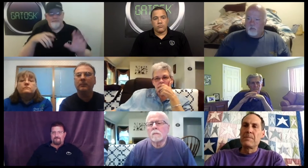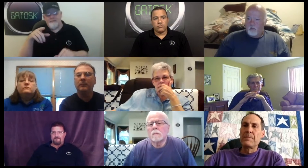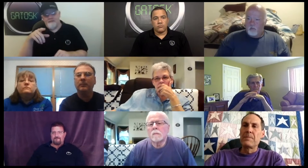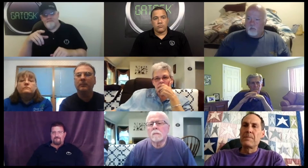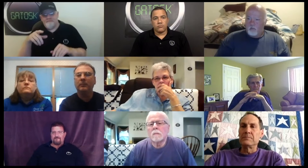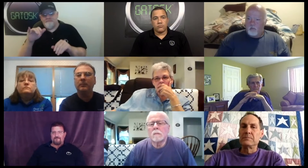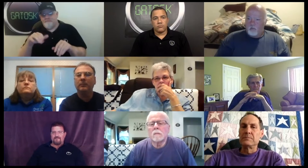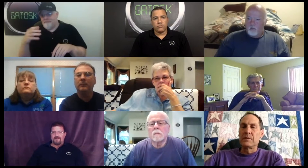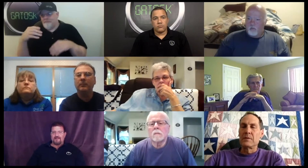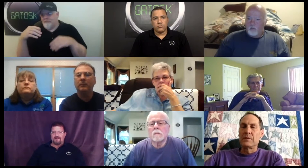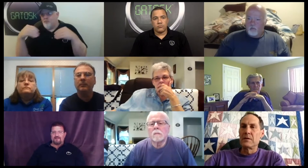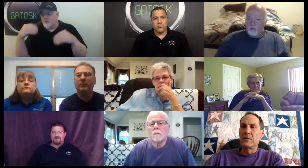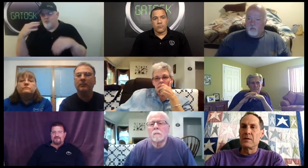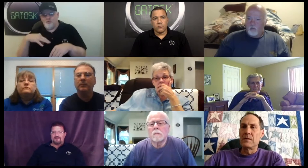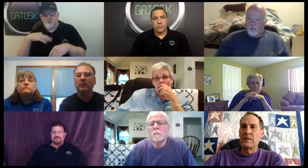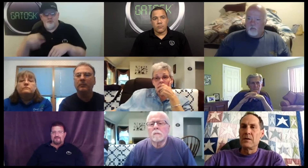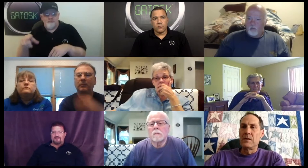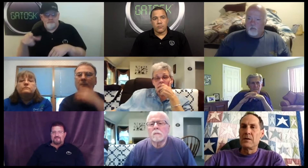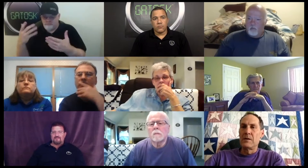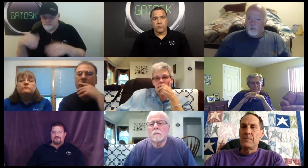advertising credits for the ACC. So the marketing credits,